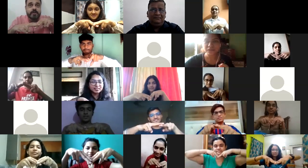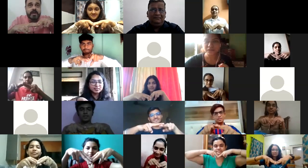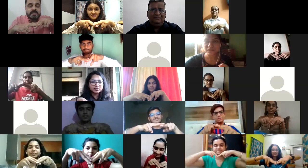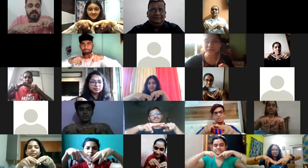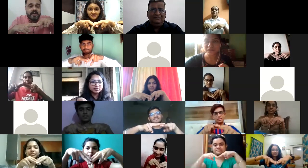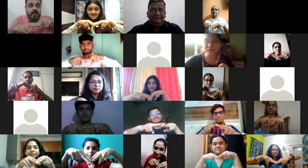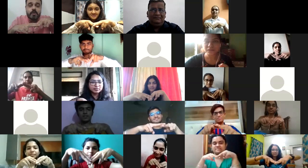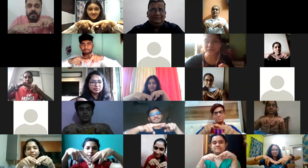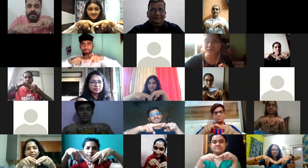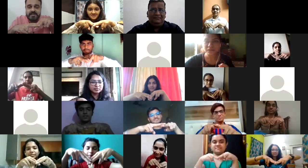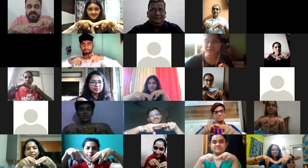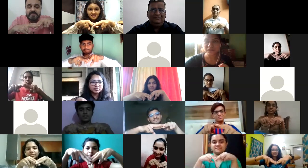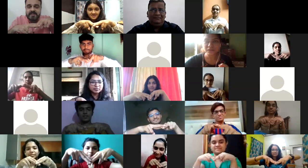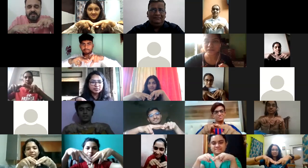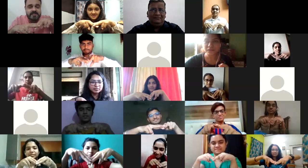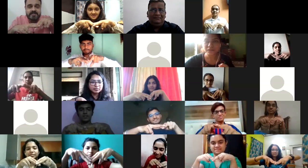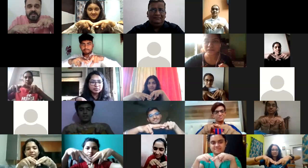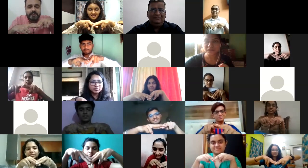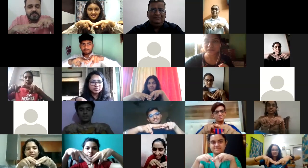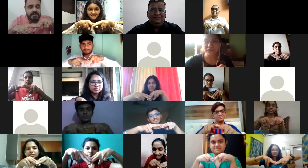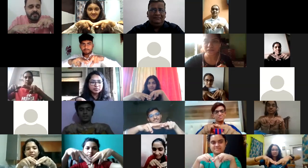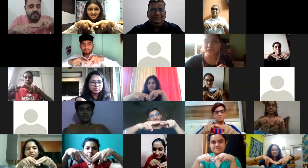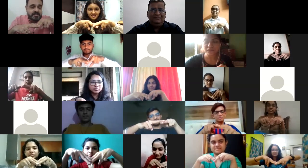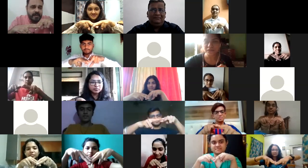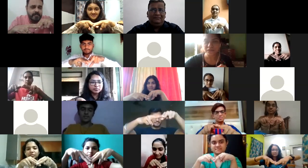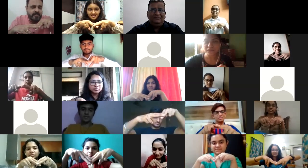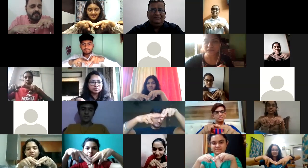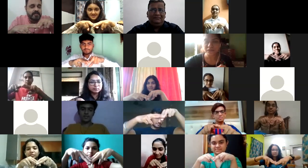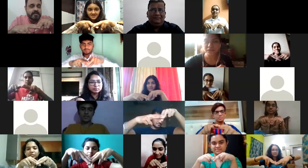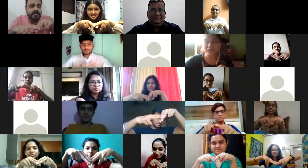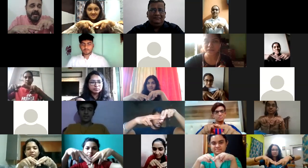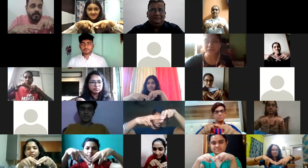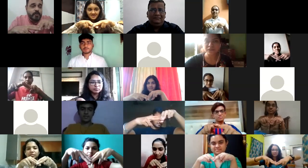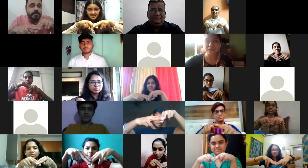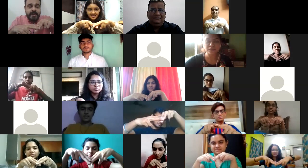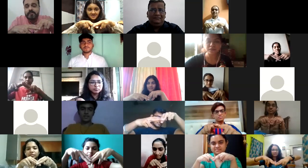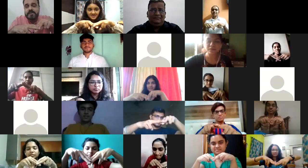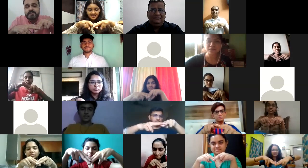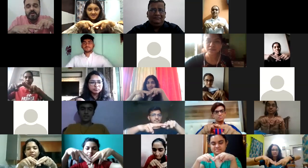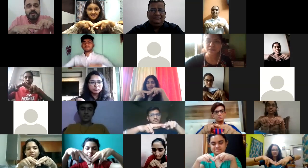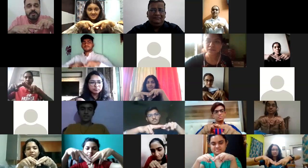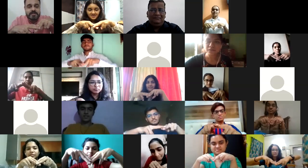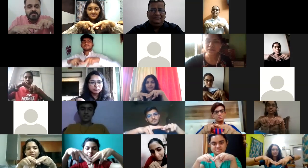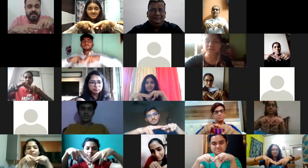ask how Gopal manages his day, because in his family, at home, at office, all he uses is sign